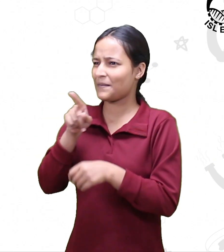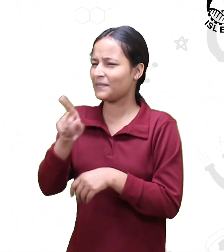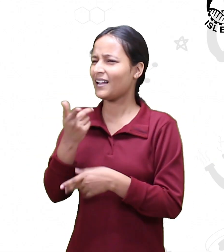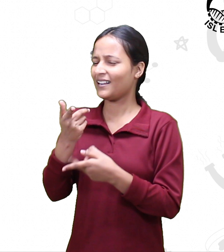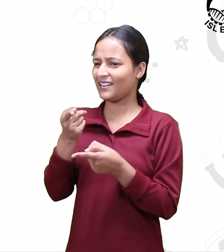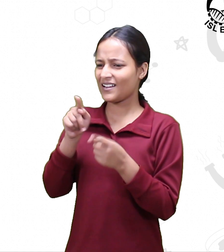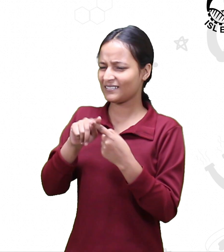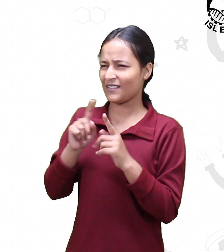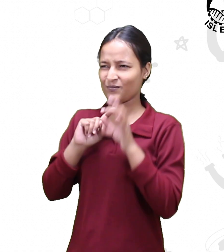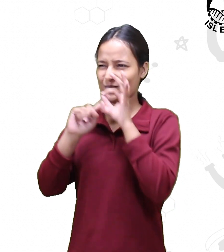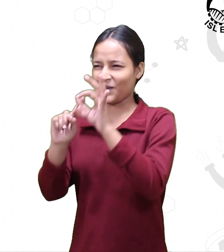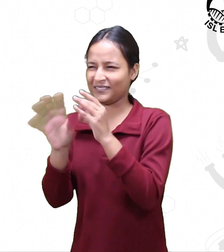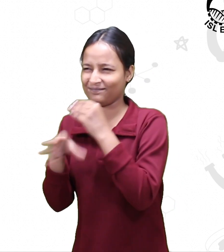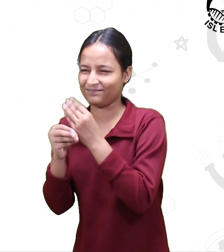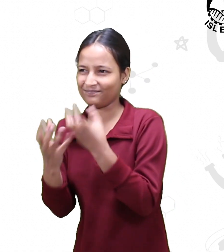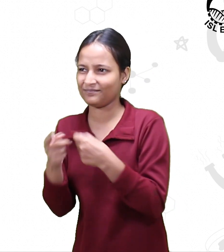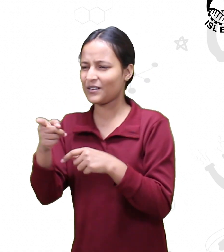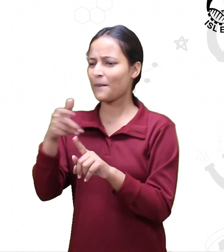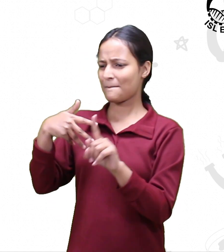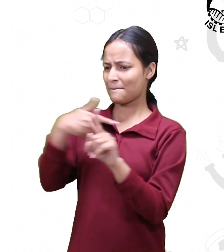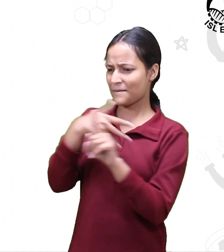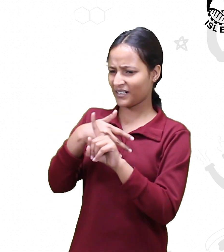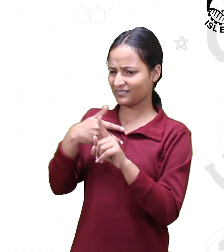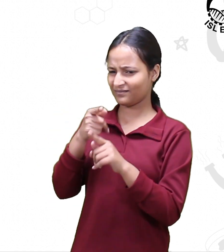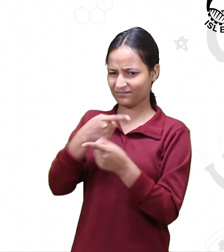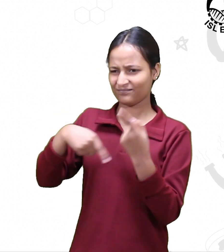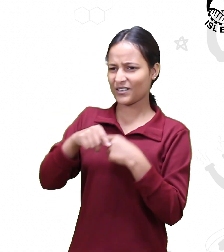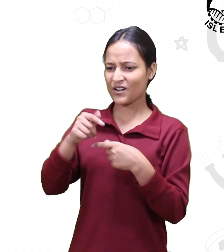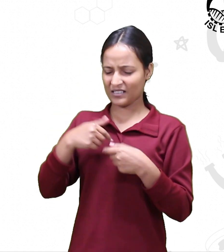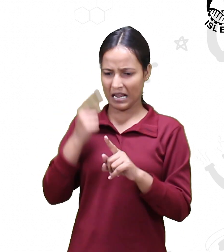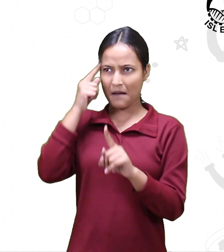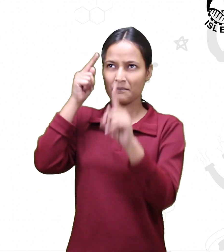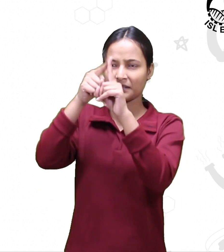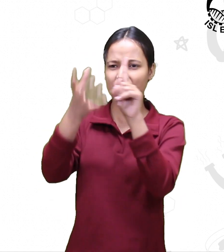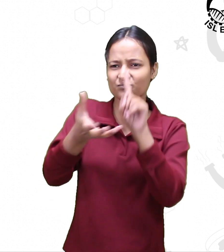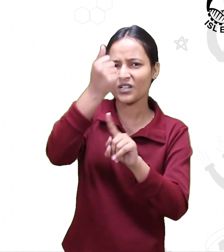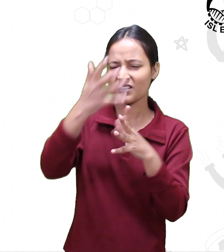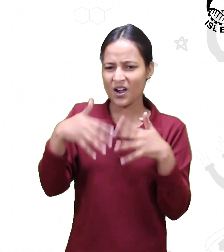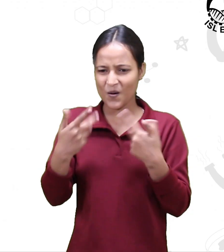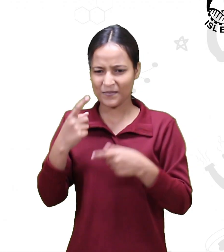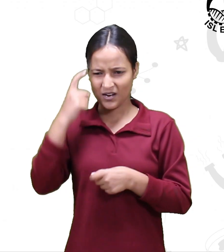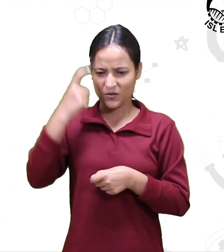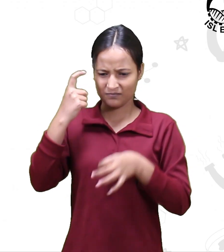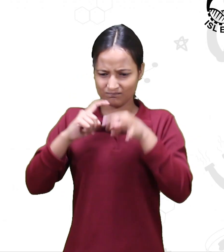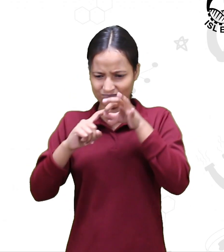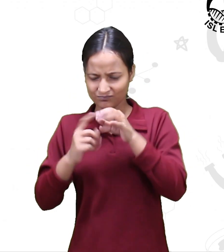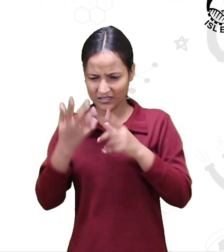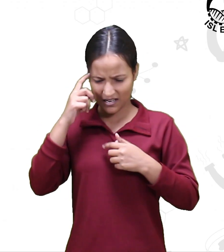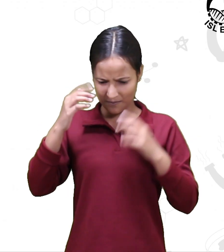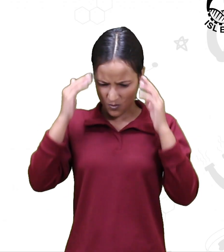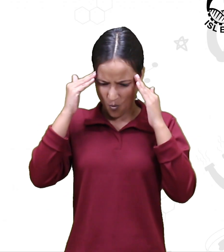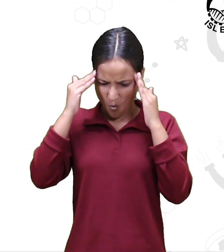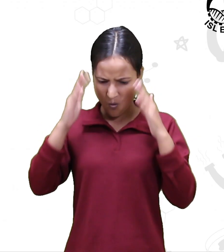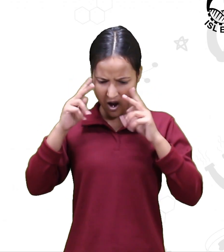explore down the line, right? So despite their background, how can they sort of chase a curious question and add